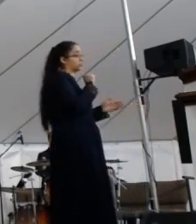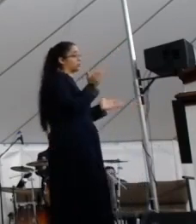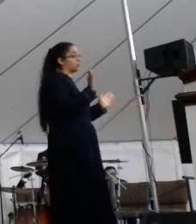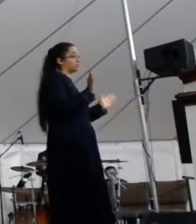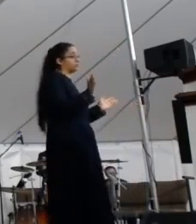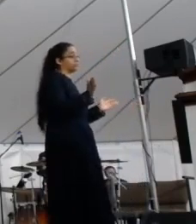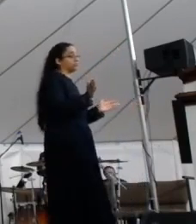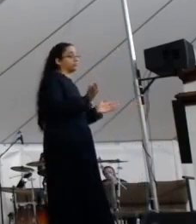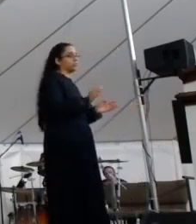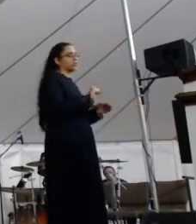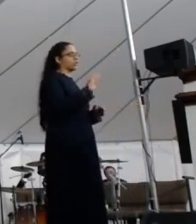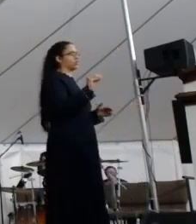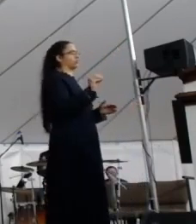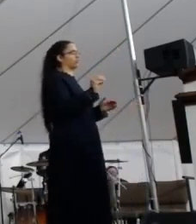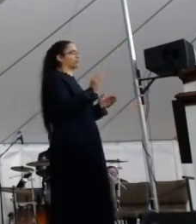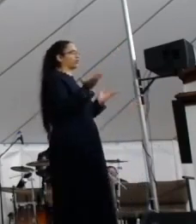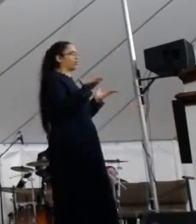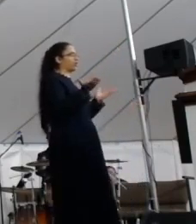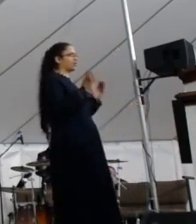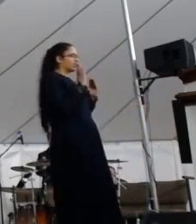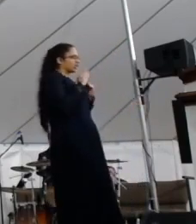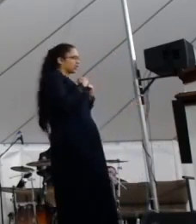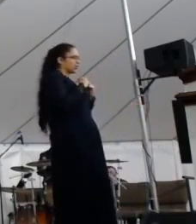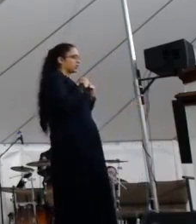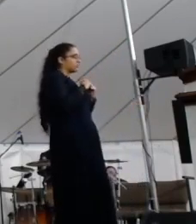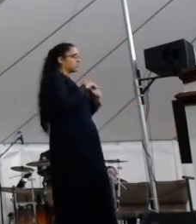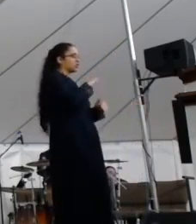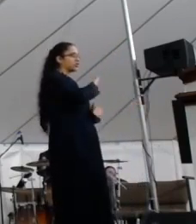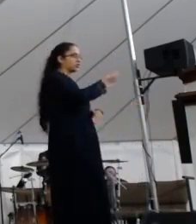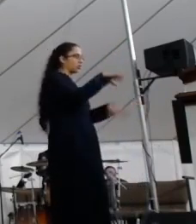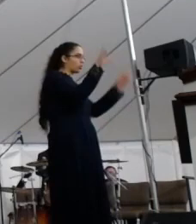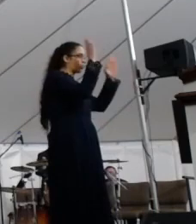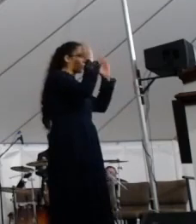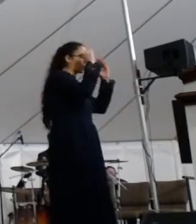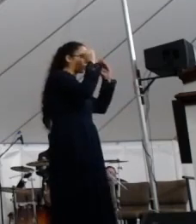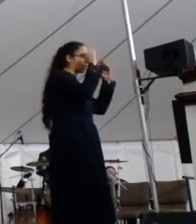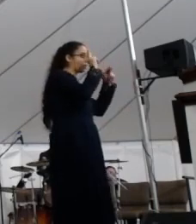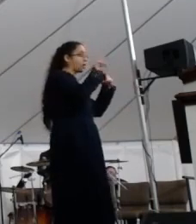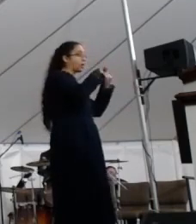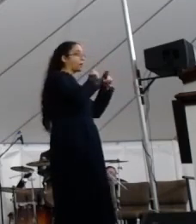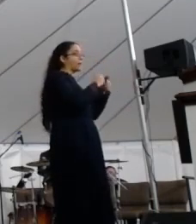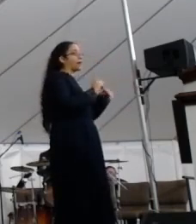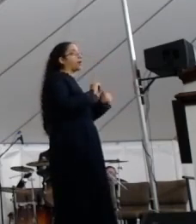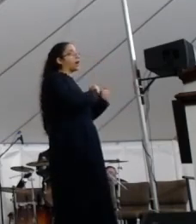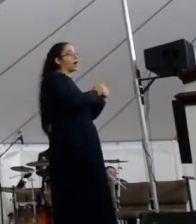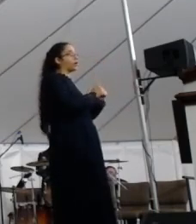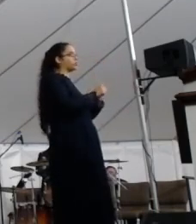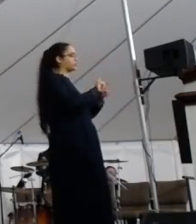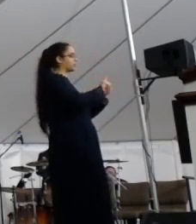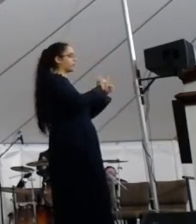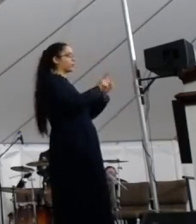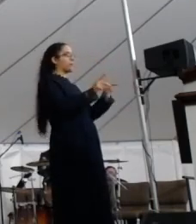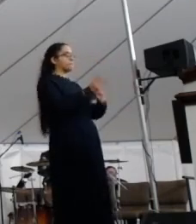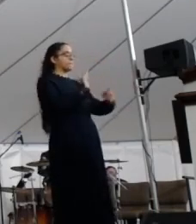So, what's insecurity? It's your worrying about how others see you.